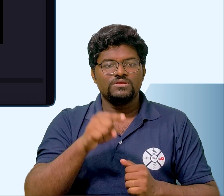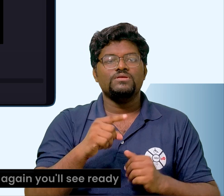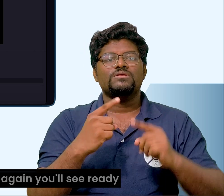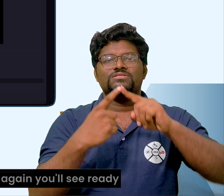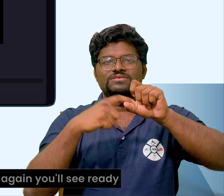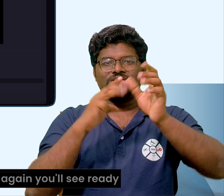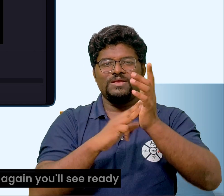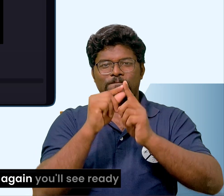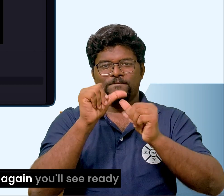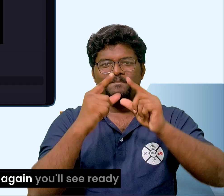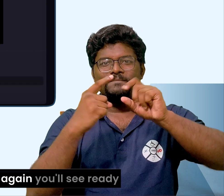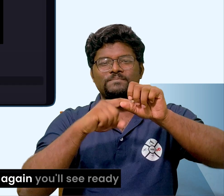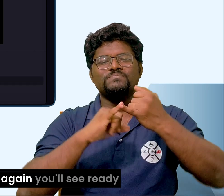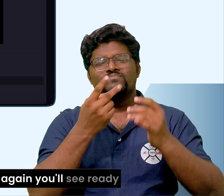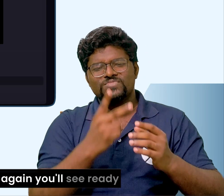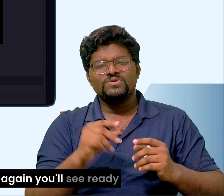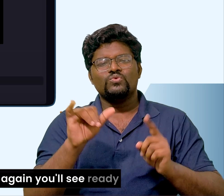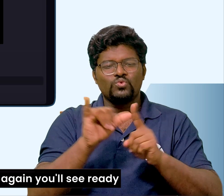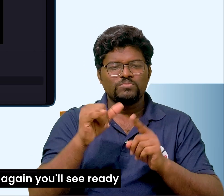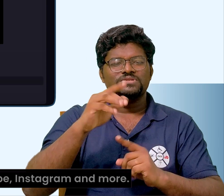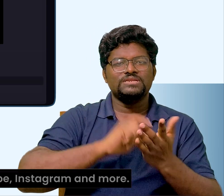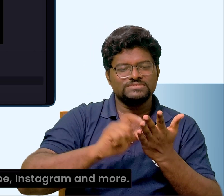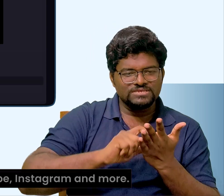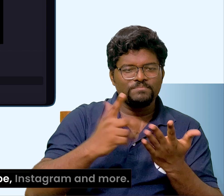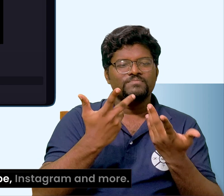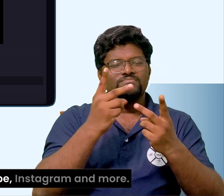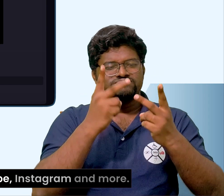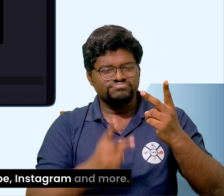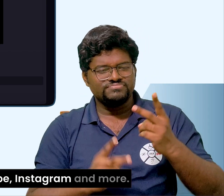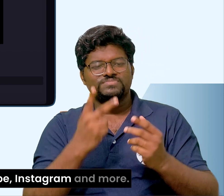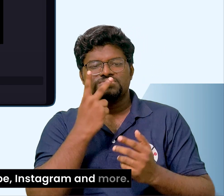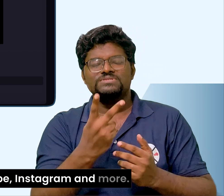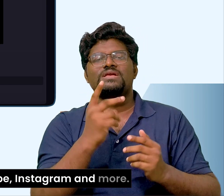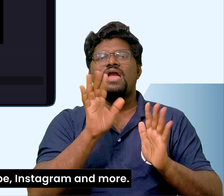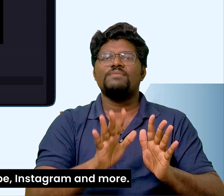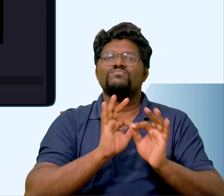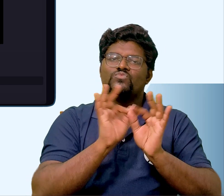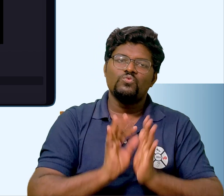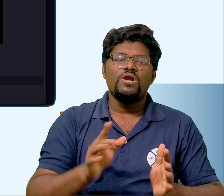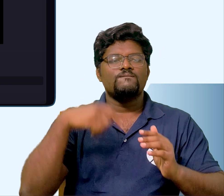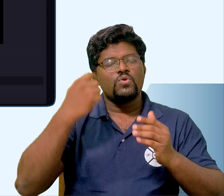Click on Templates again. You'll see ready templates for YouTube, Instagram, and more.